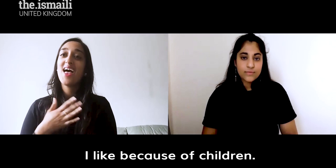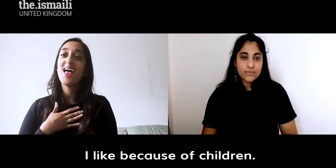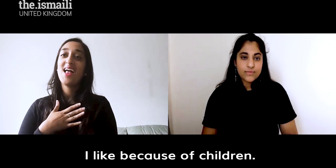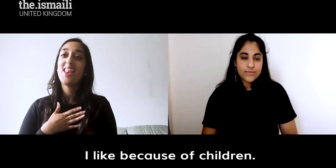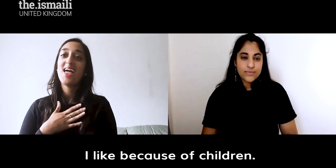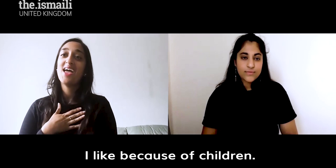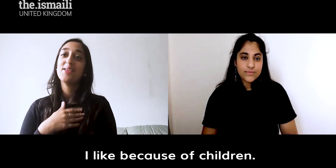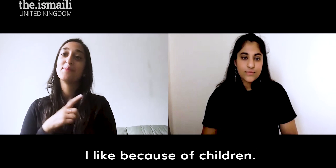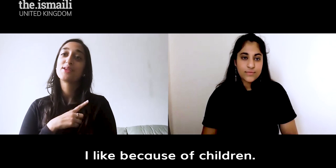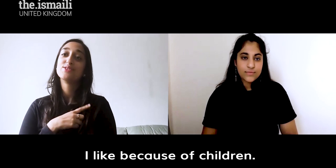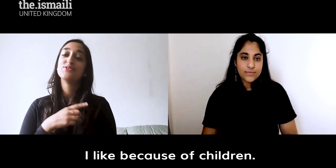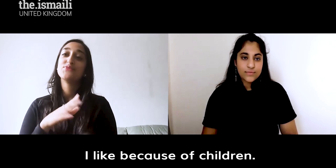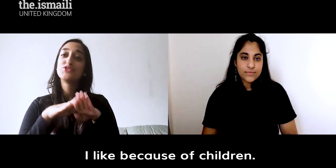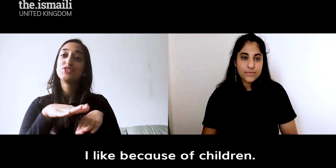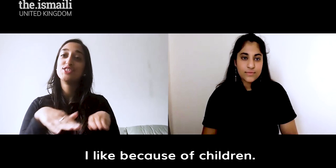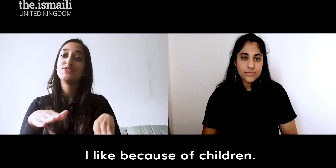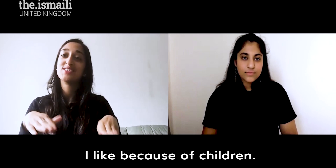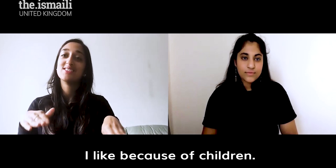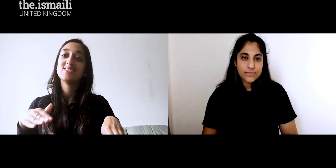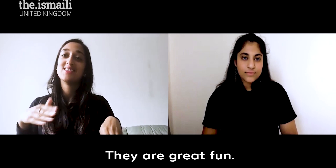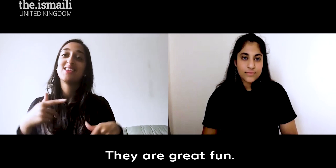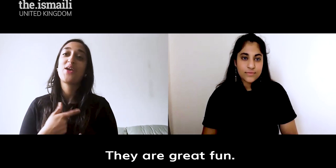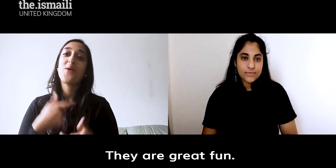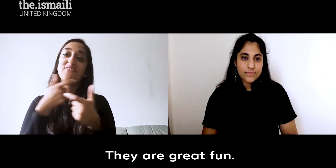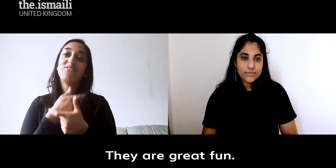I like the creative children, the cloud fun.